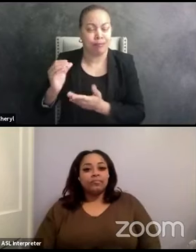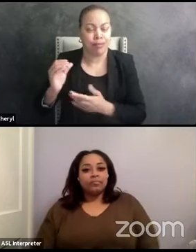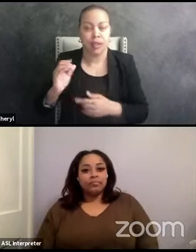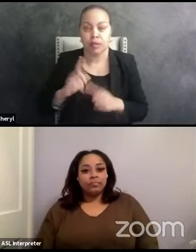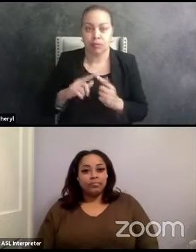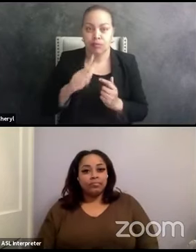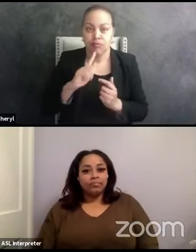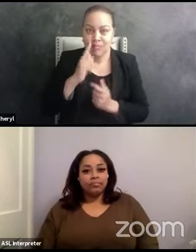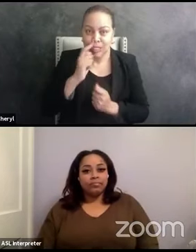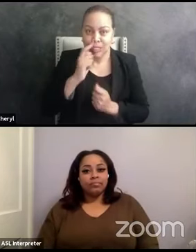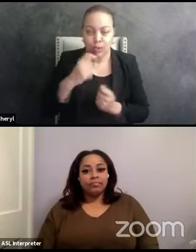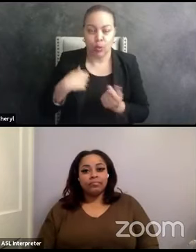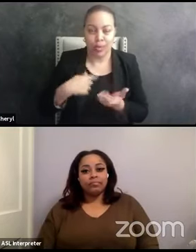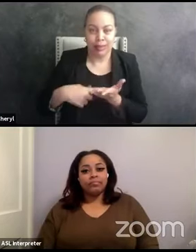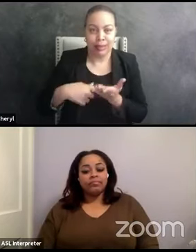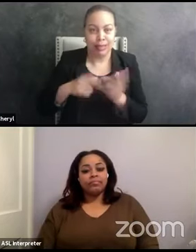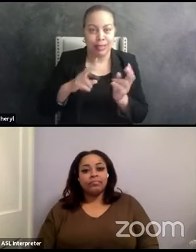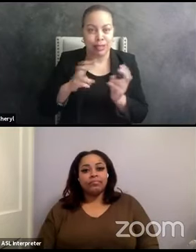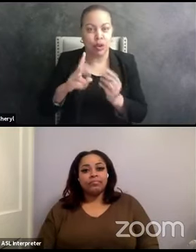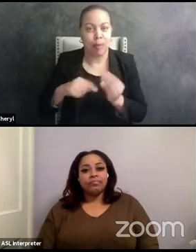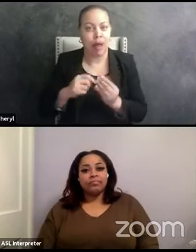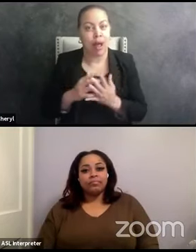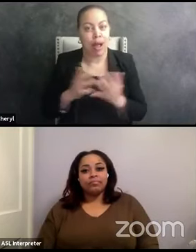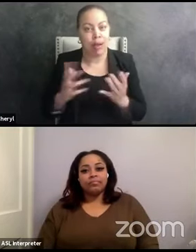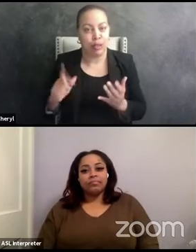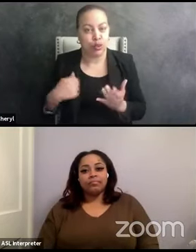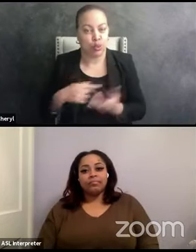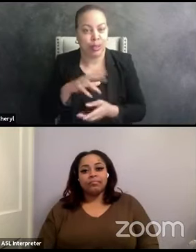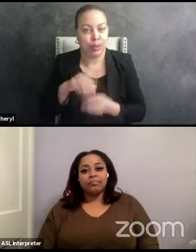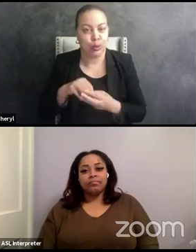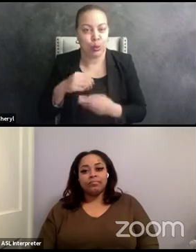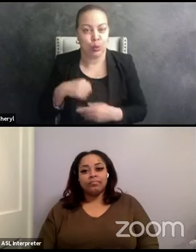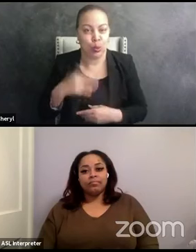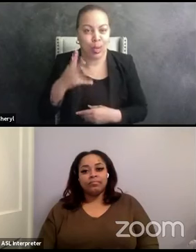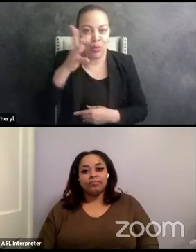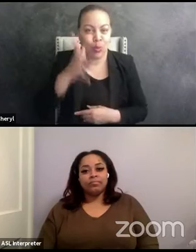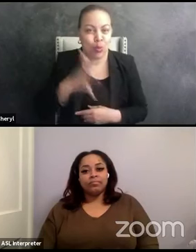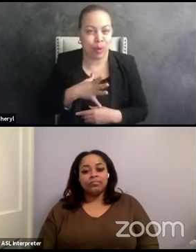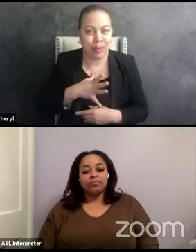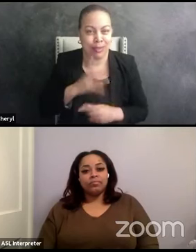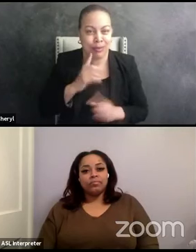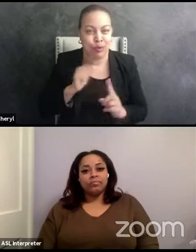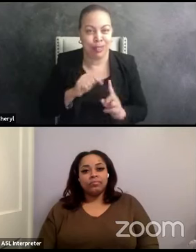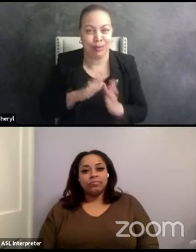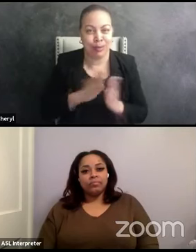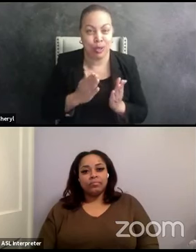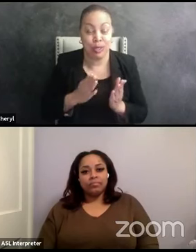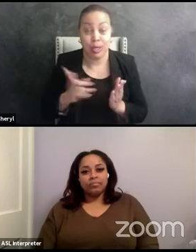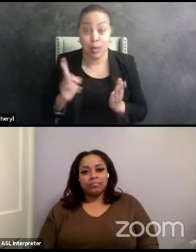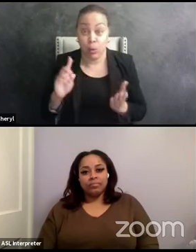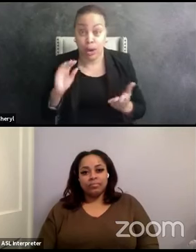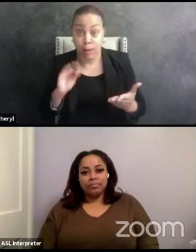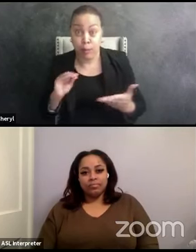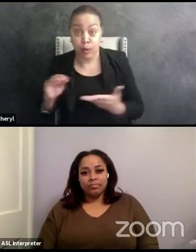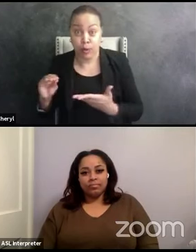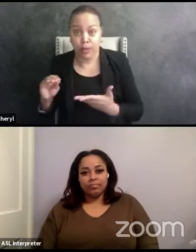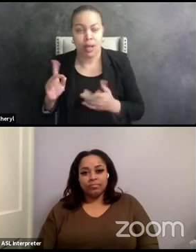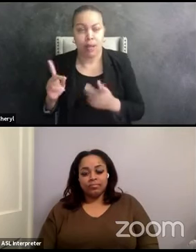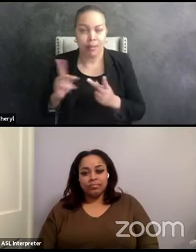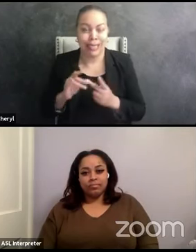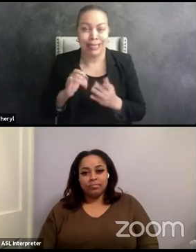had around writing the book was how much to include white women in the book. And where I included them were places I pushed for